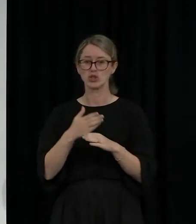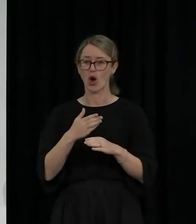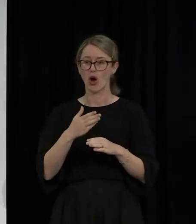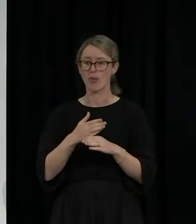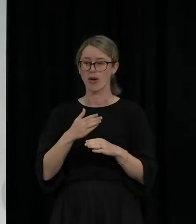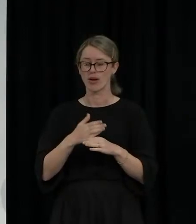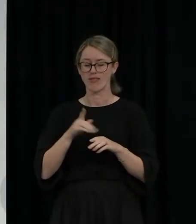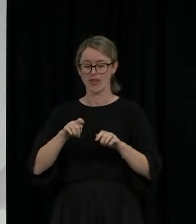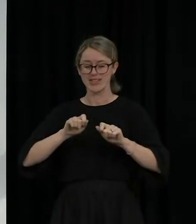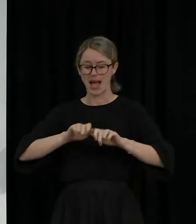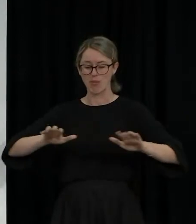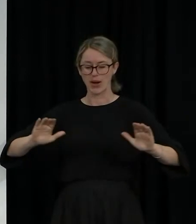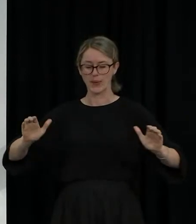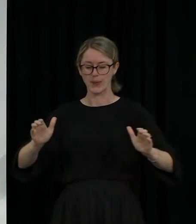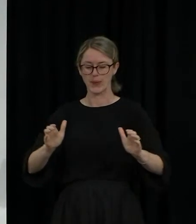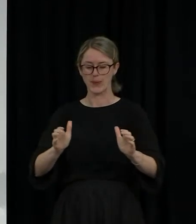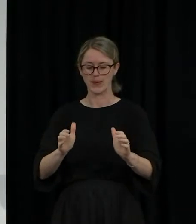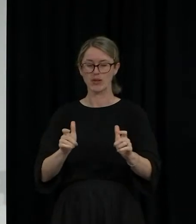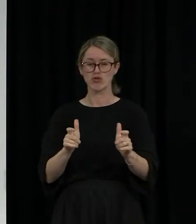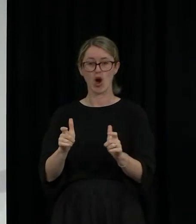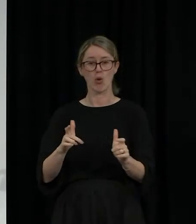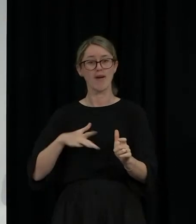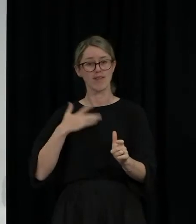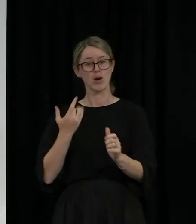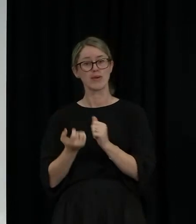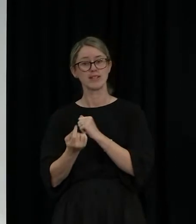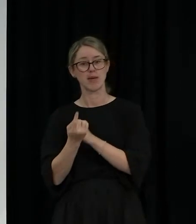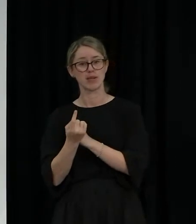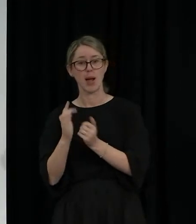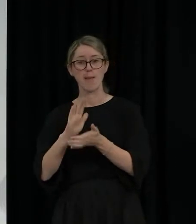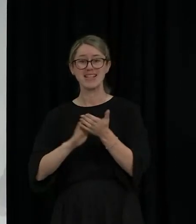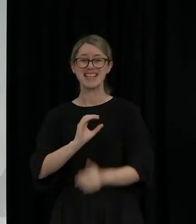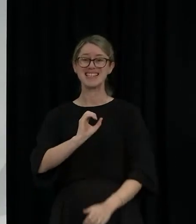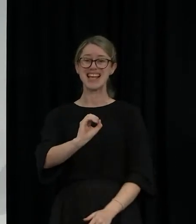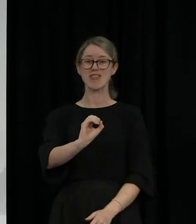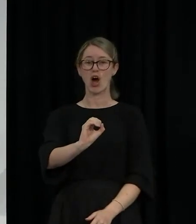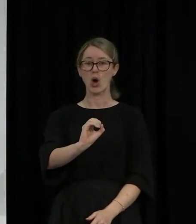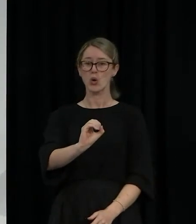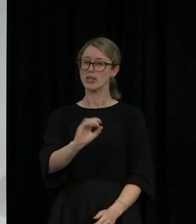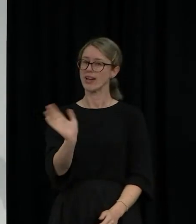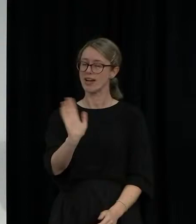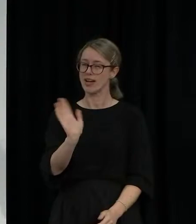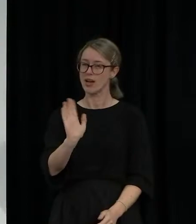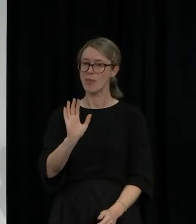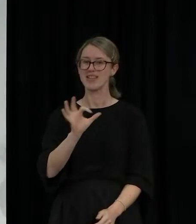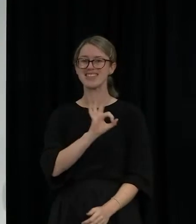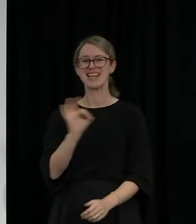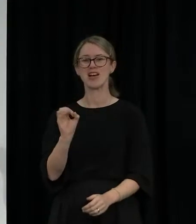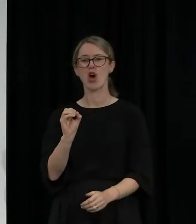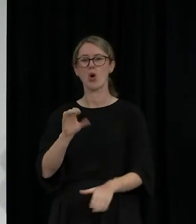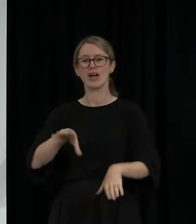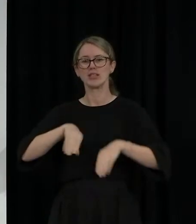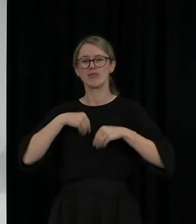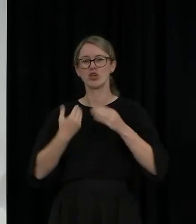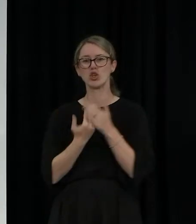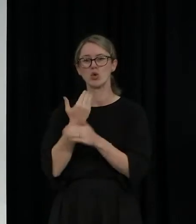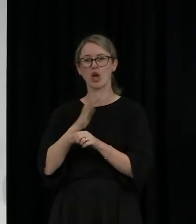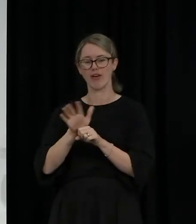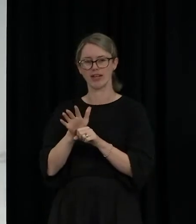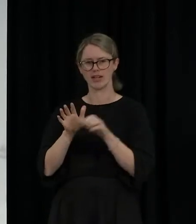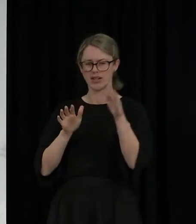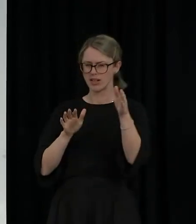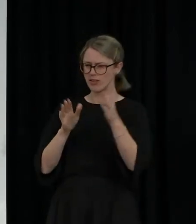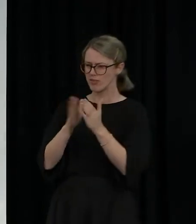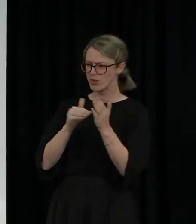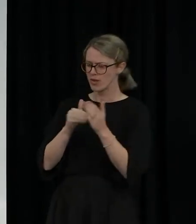is to get this outbreak under control. We believe we're doing that. That doesn't mean 0 cases, but it means 0 tolerance for cases. So do